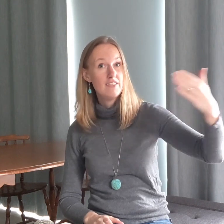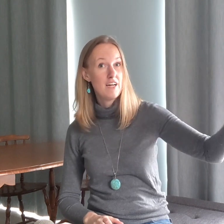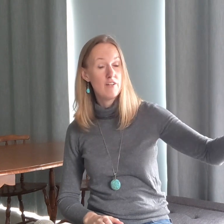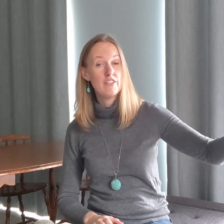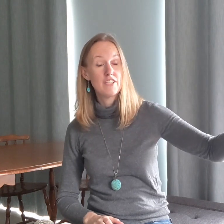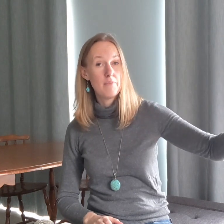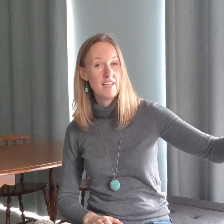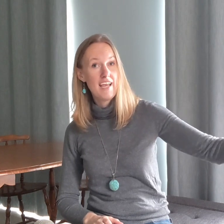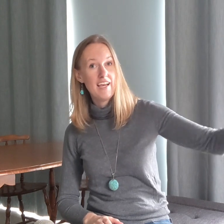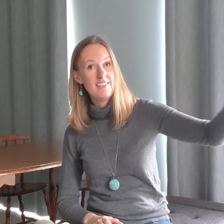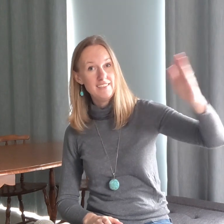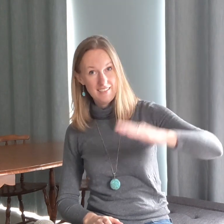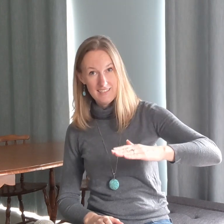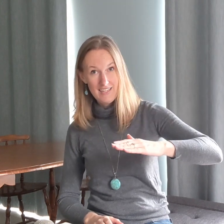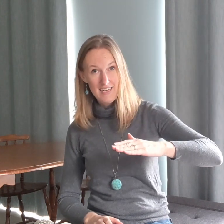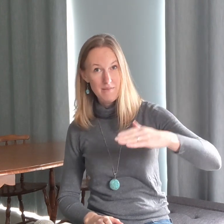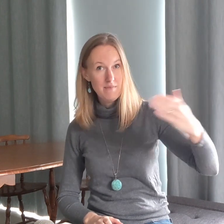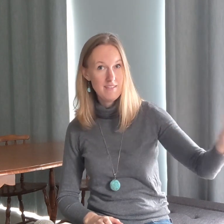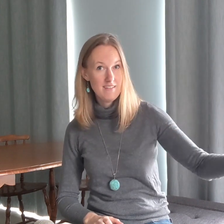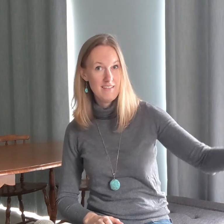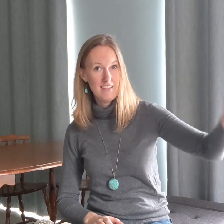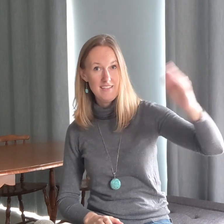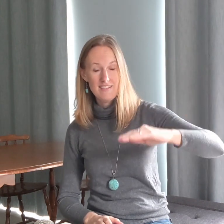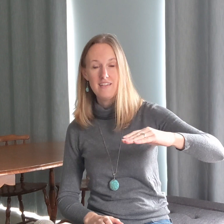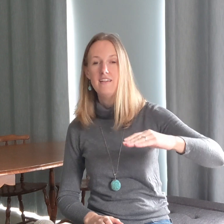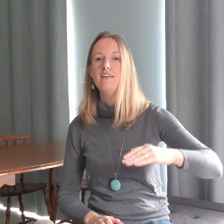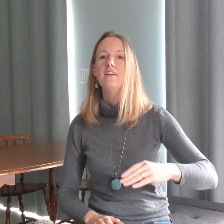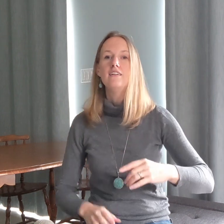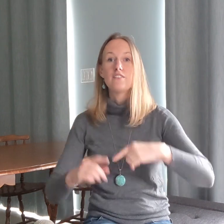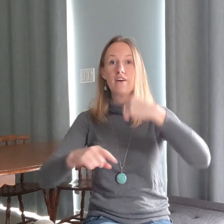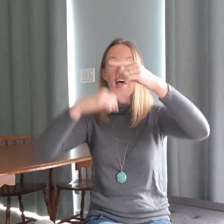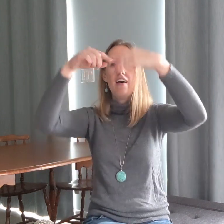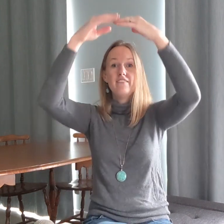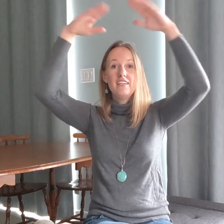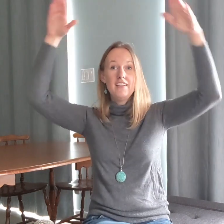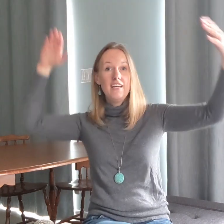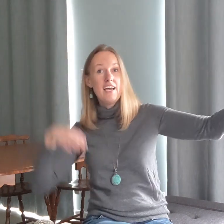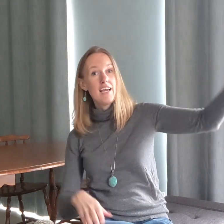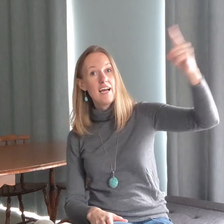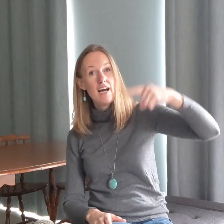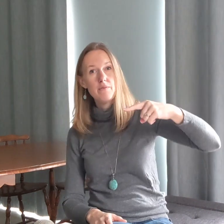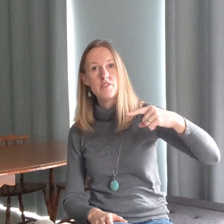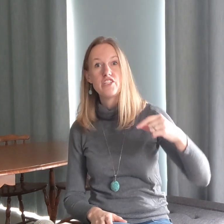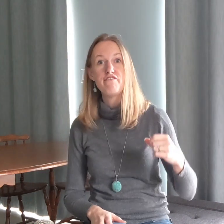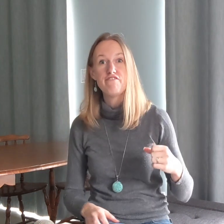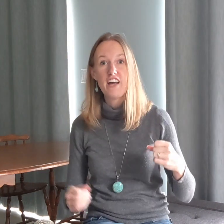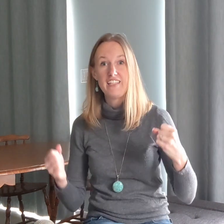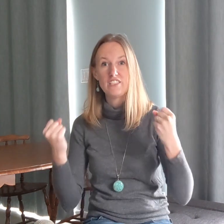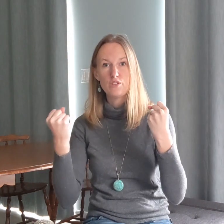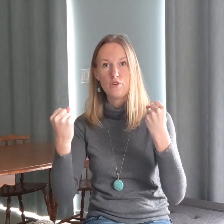-dominant hand comes like this so heaven comes to fight so you